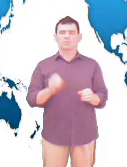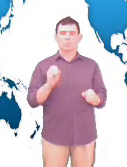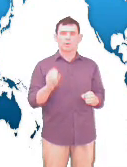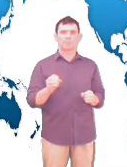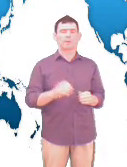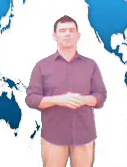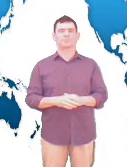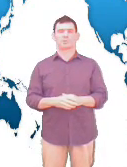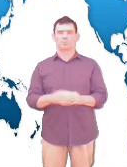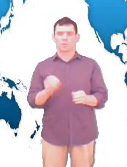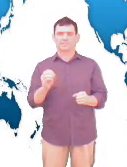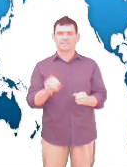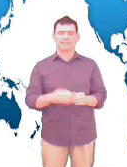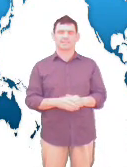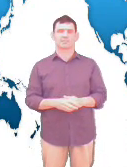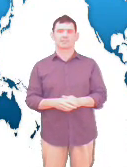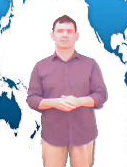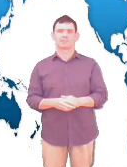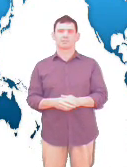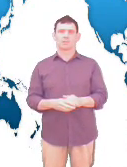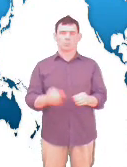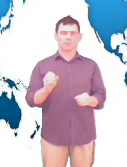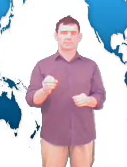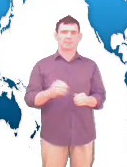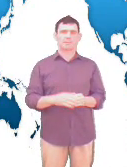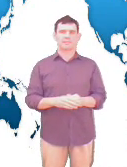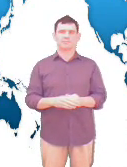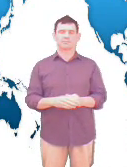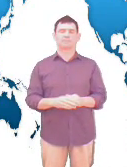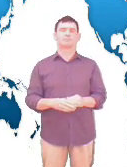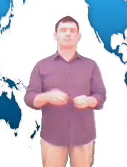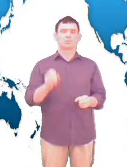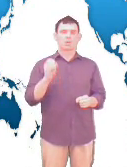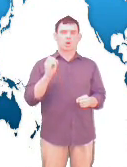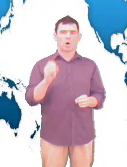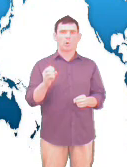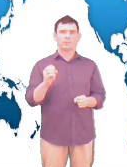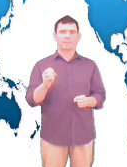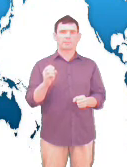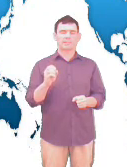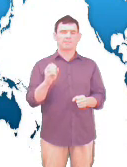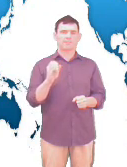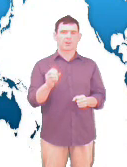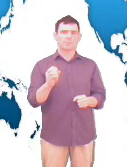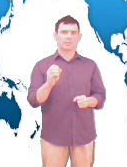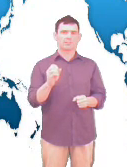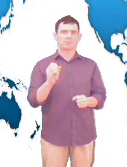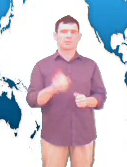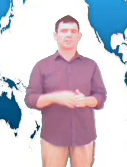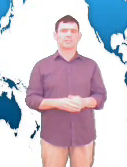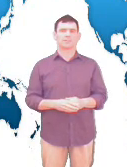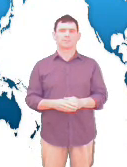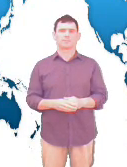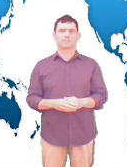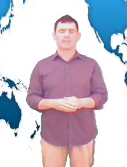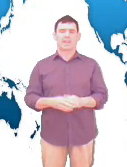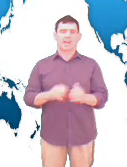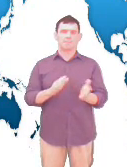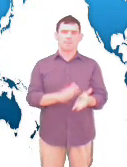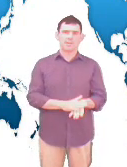So what pops to mind? What's the answer? What's that belief? Hold that belief firmly in your mind now and